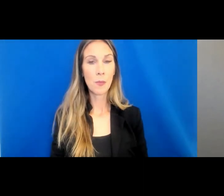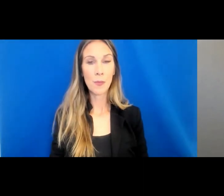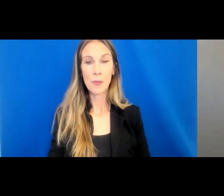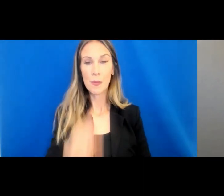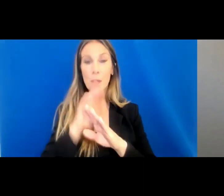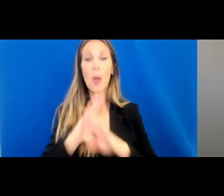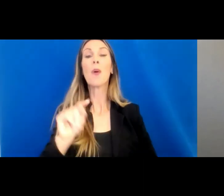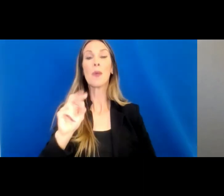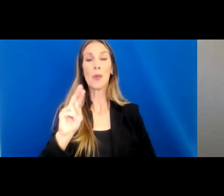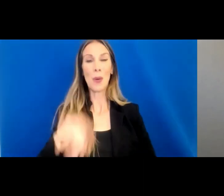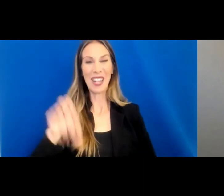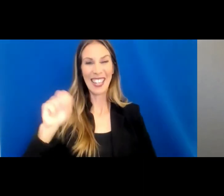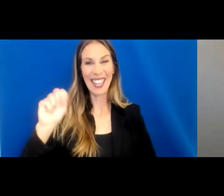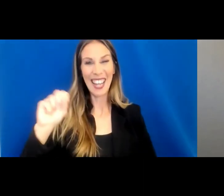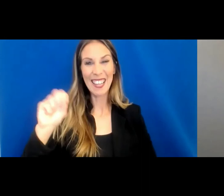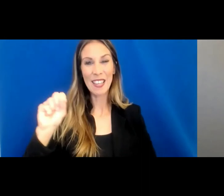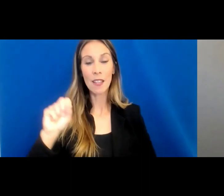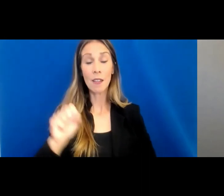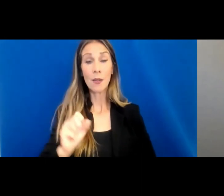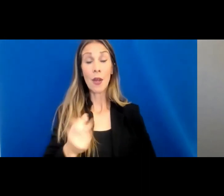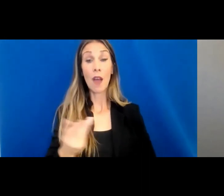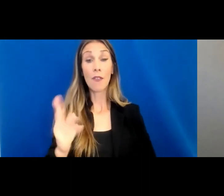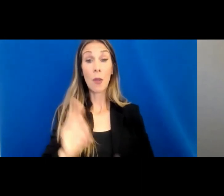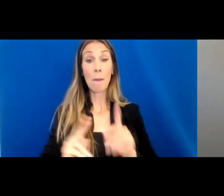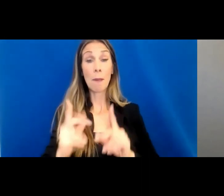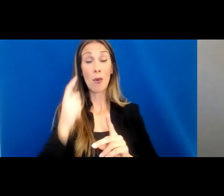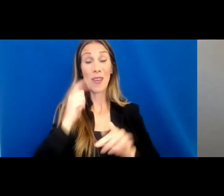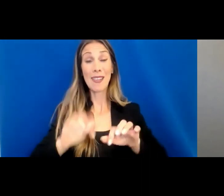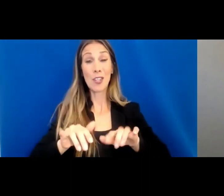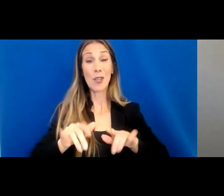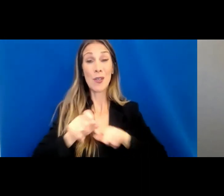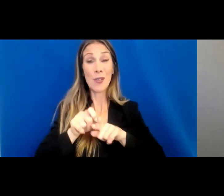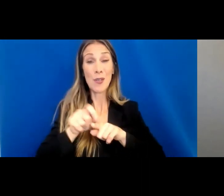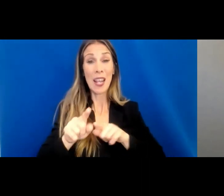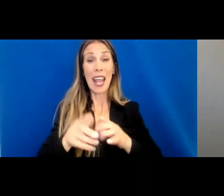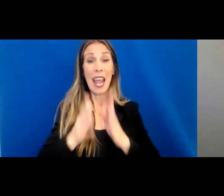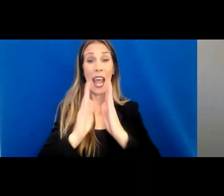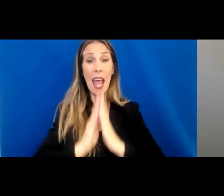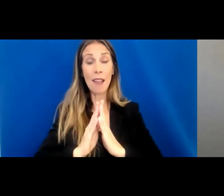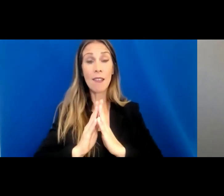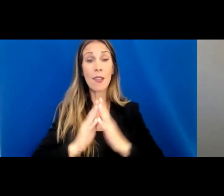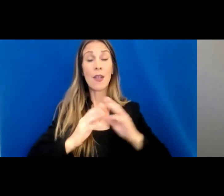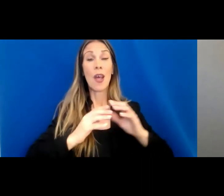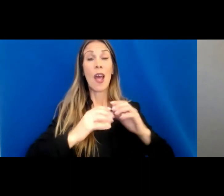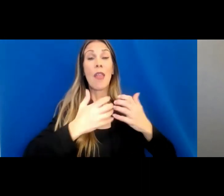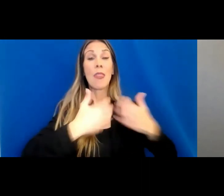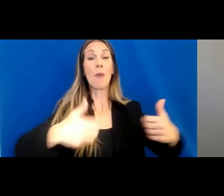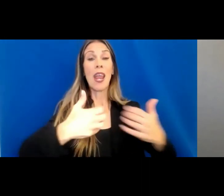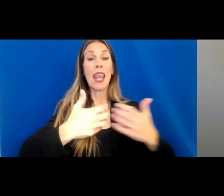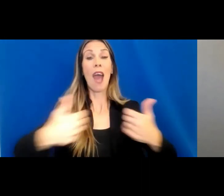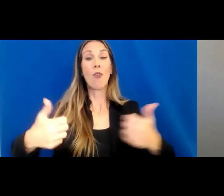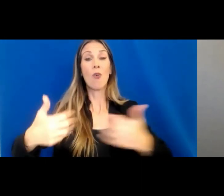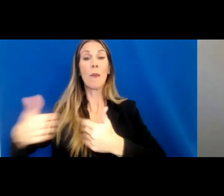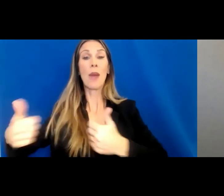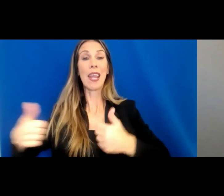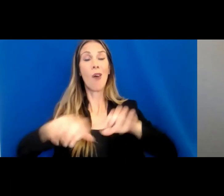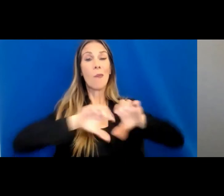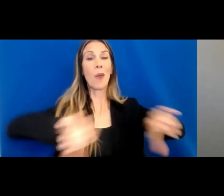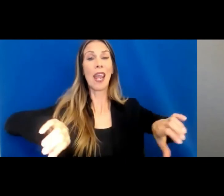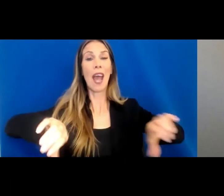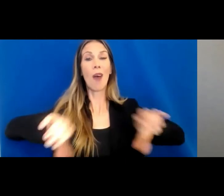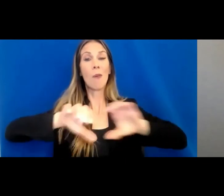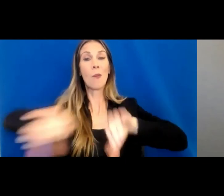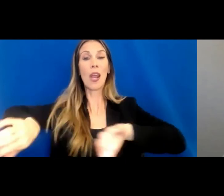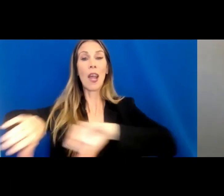Yeah, a couple people have asked how breakout rooms during a session would work.